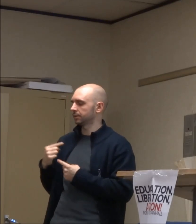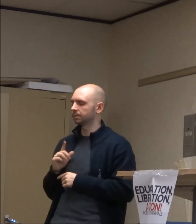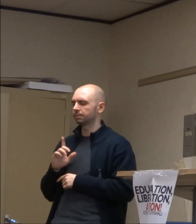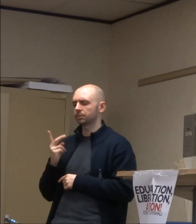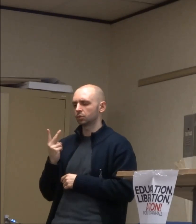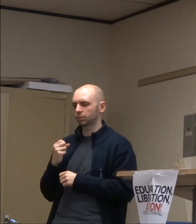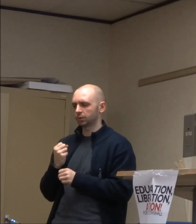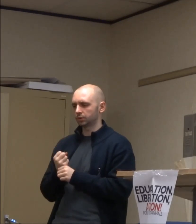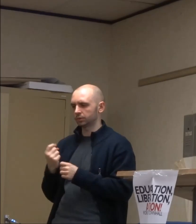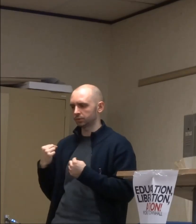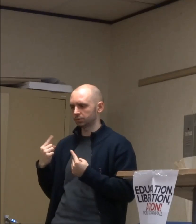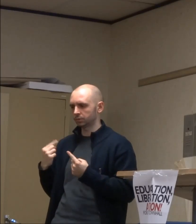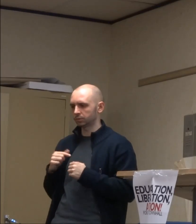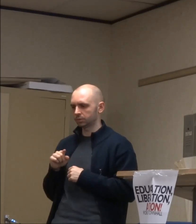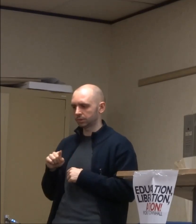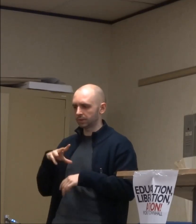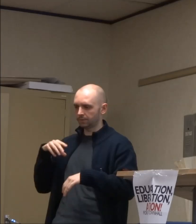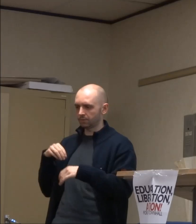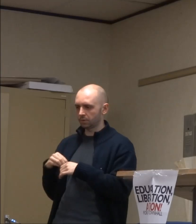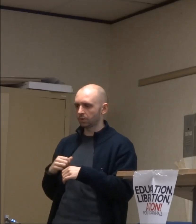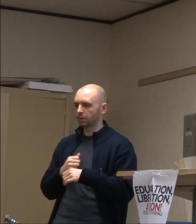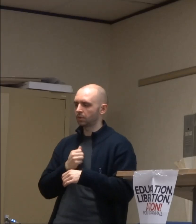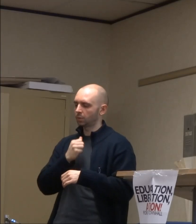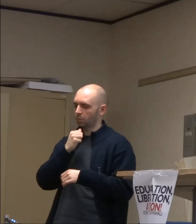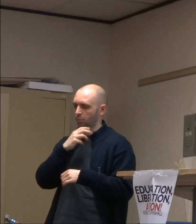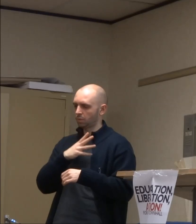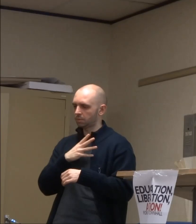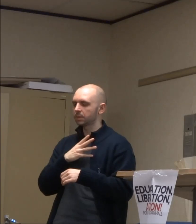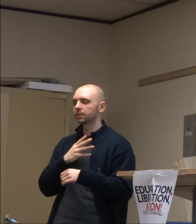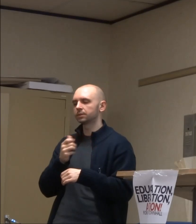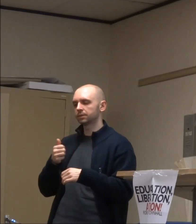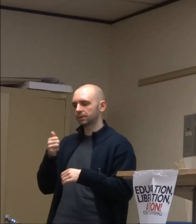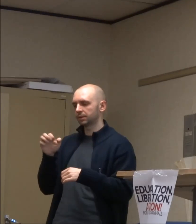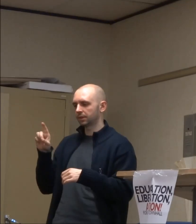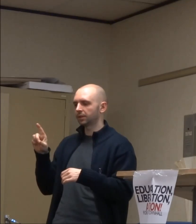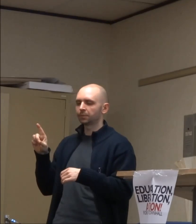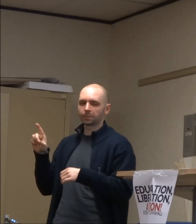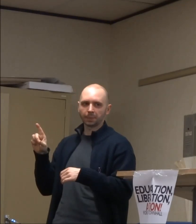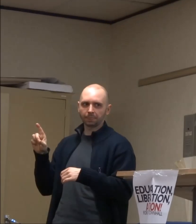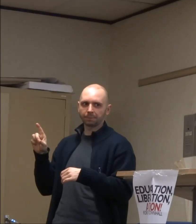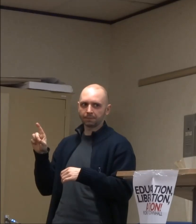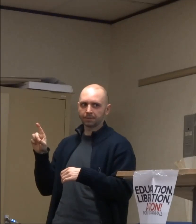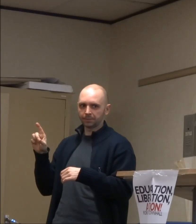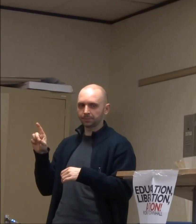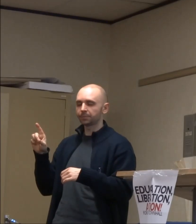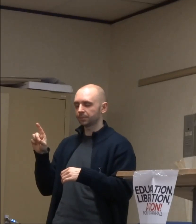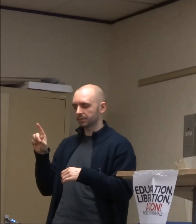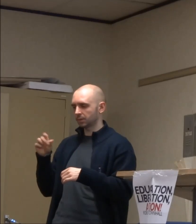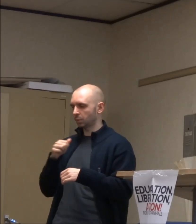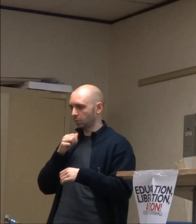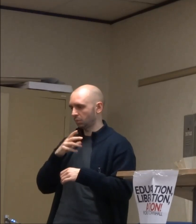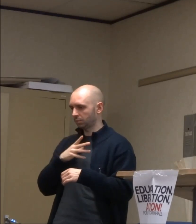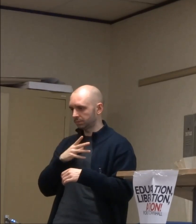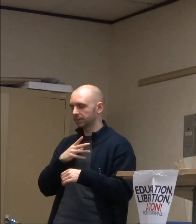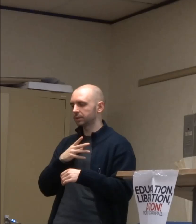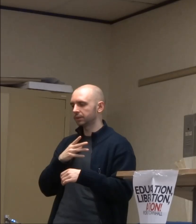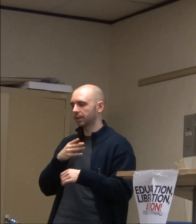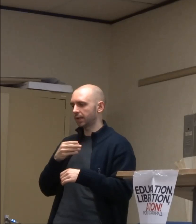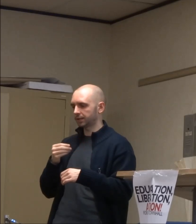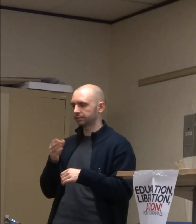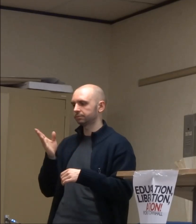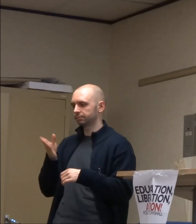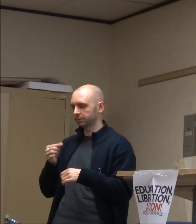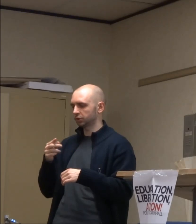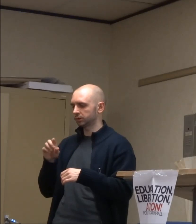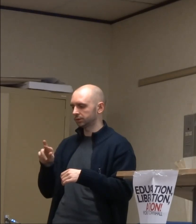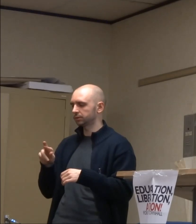University of Toronto, as an executive on the Women and Gender Studies Union, Women and Gender Studies Student Union, and now as the